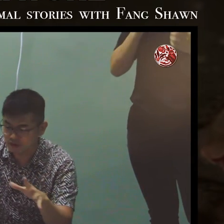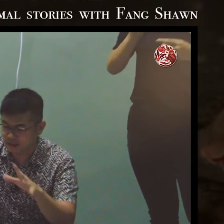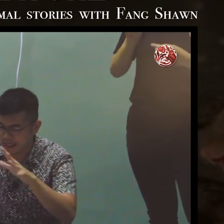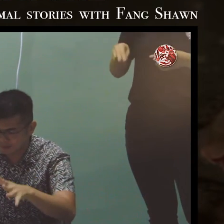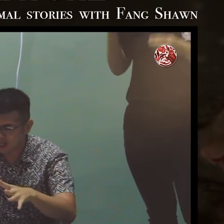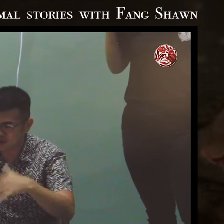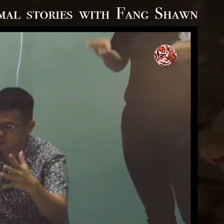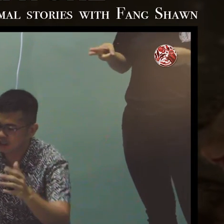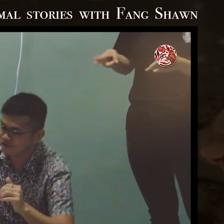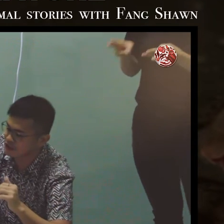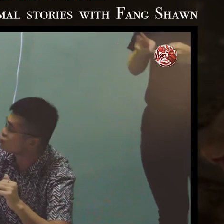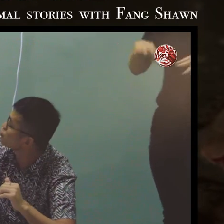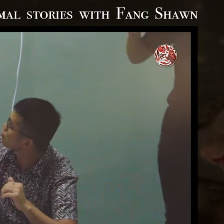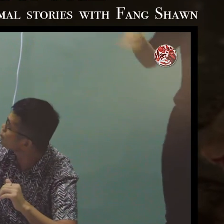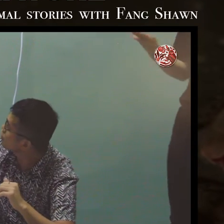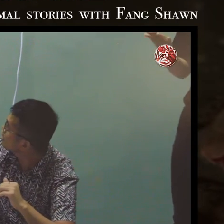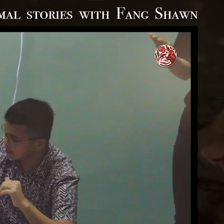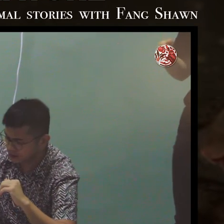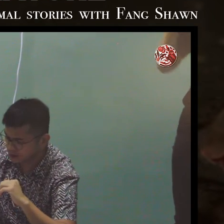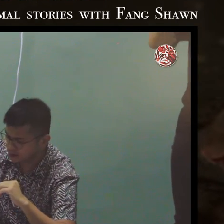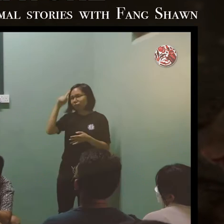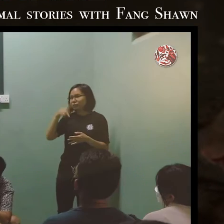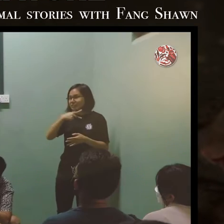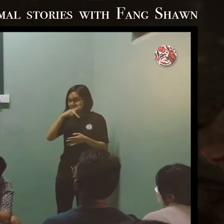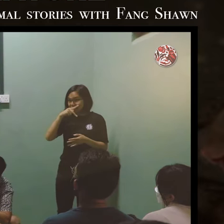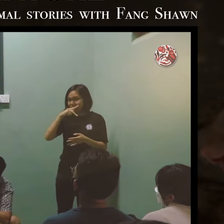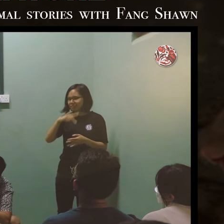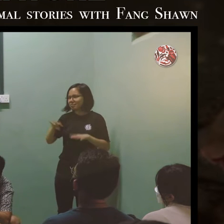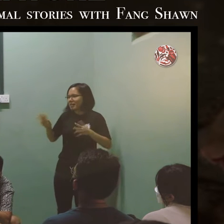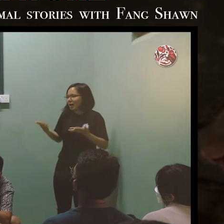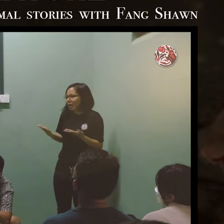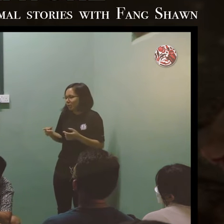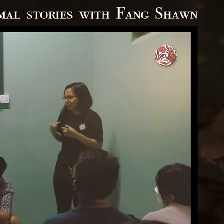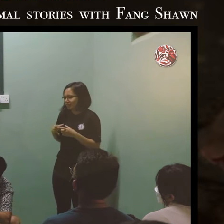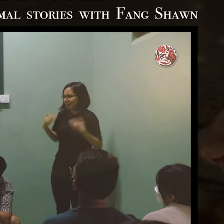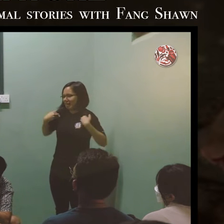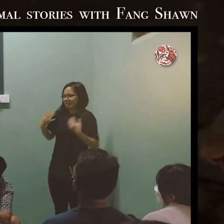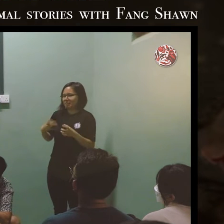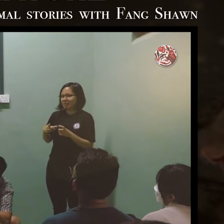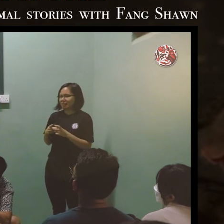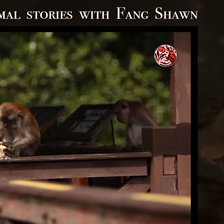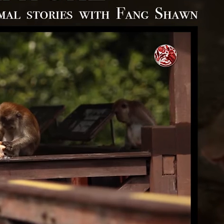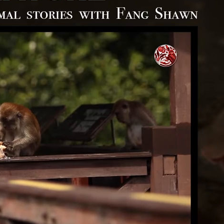food at the parks is a whole other fun issue. So here, another group of monkeys.